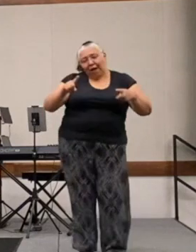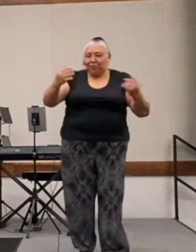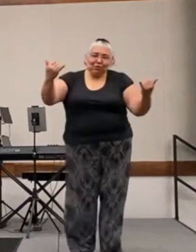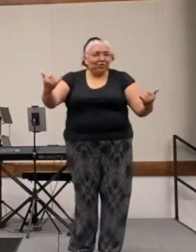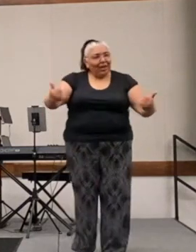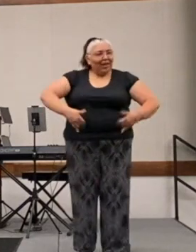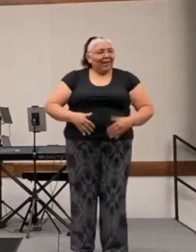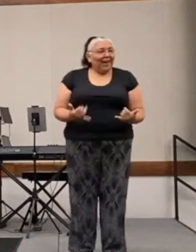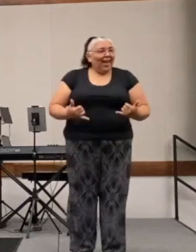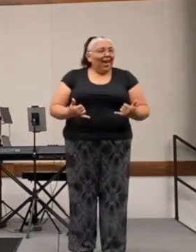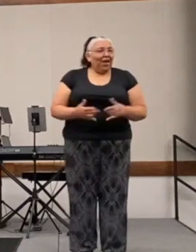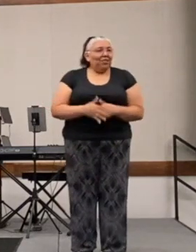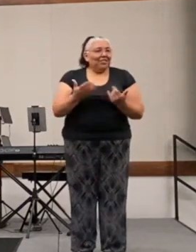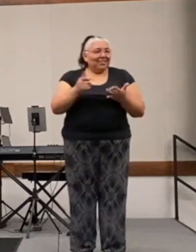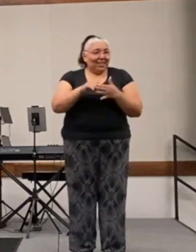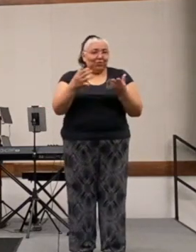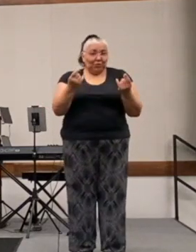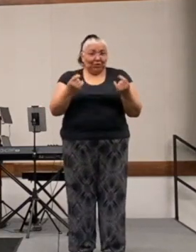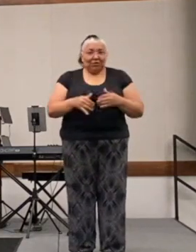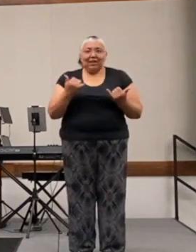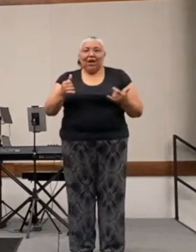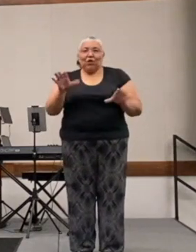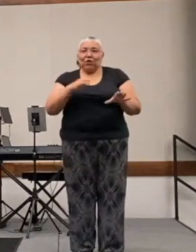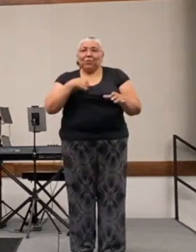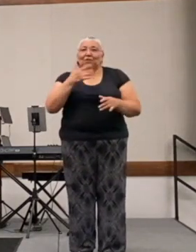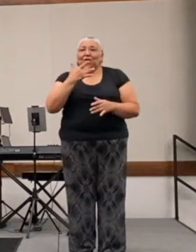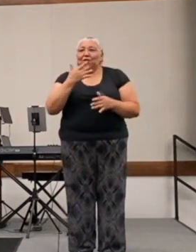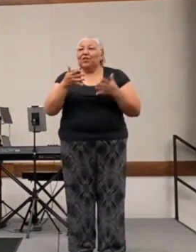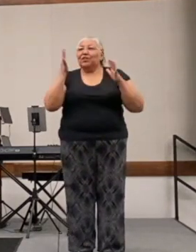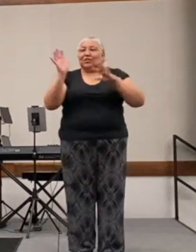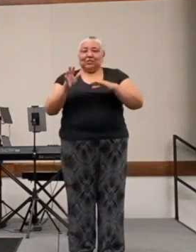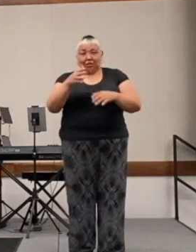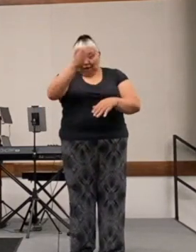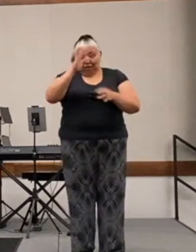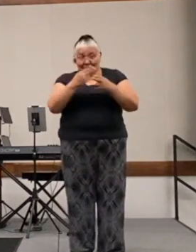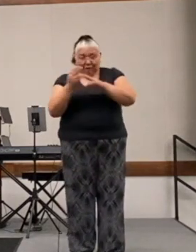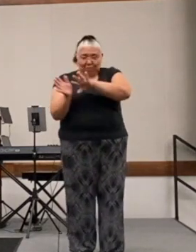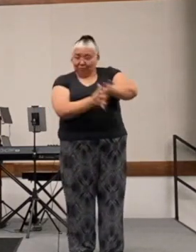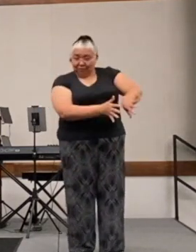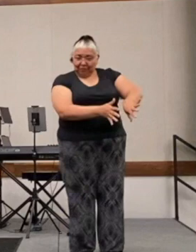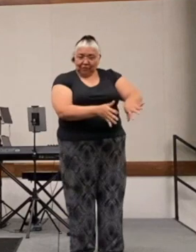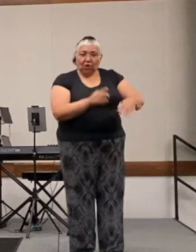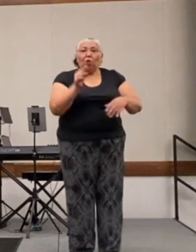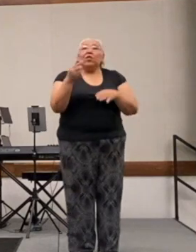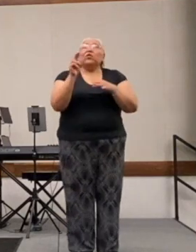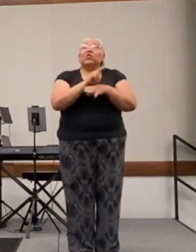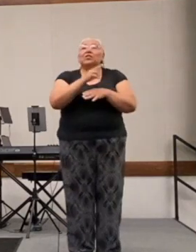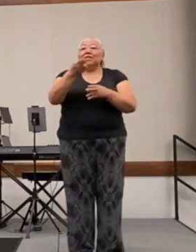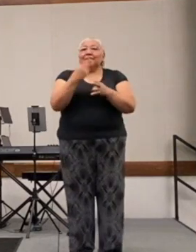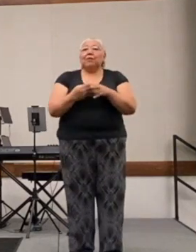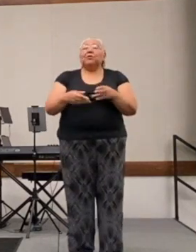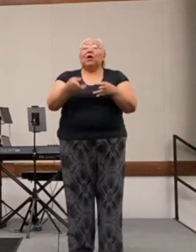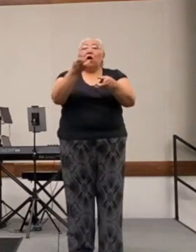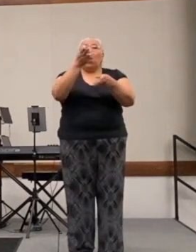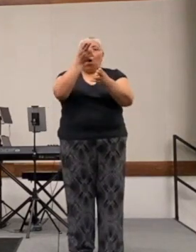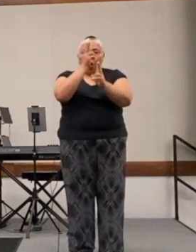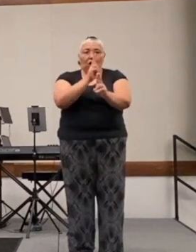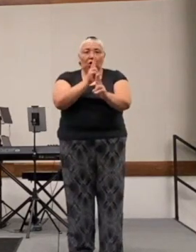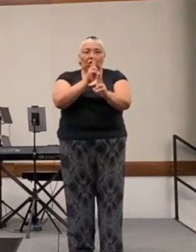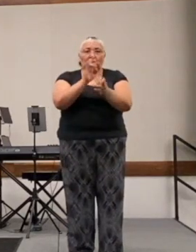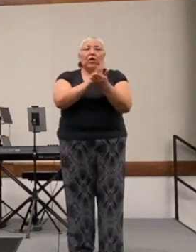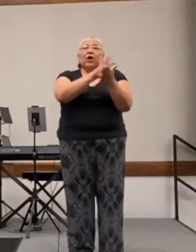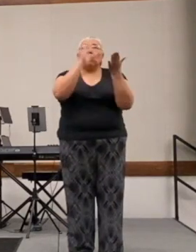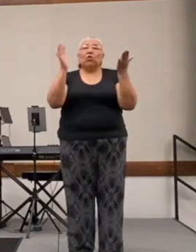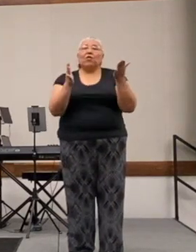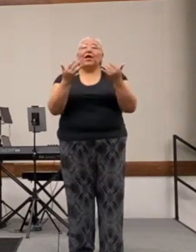right? That's what I want you to do. Do me a favor. Leave God's name out of it. Only use his name to honor and glorify him.